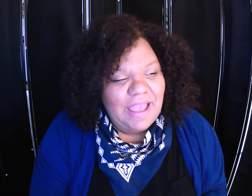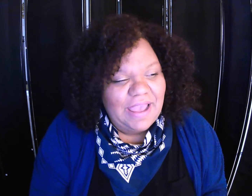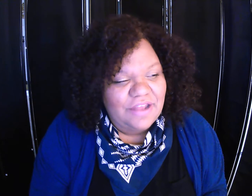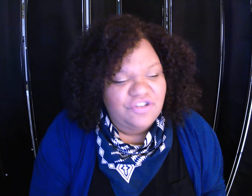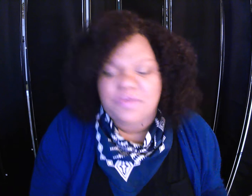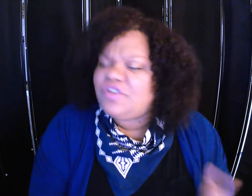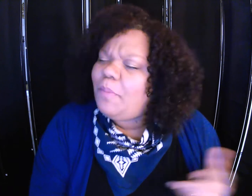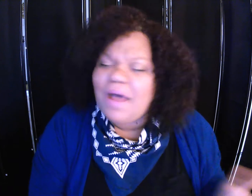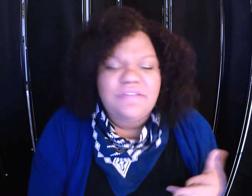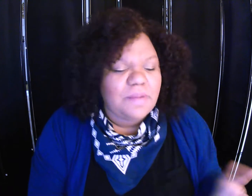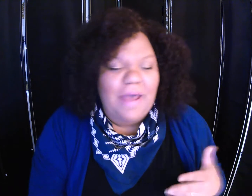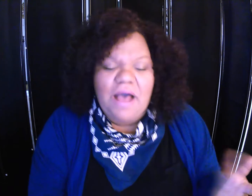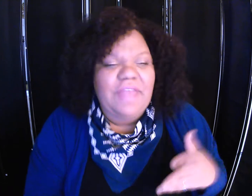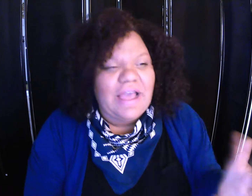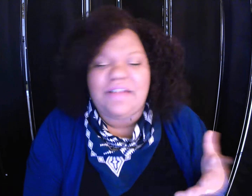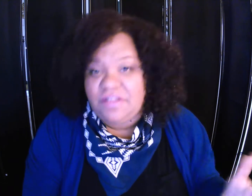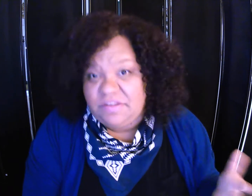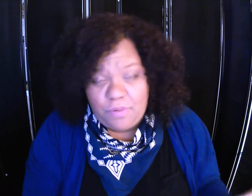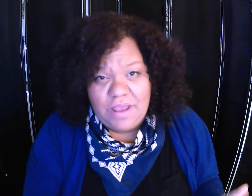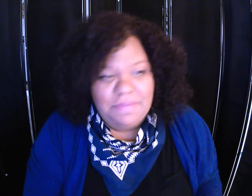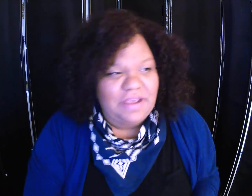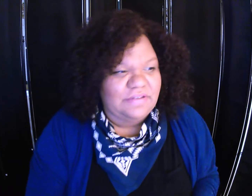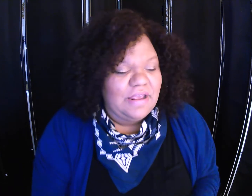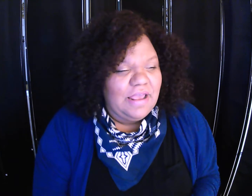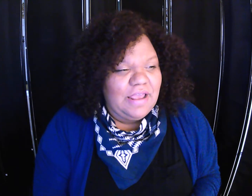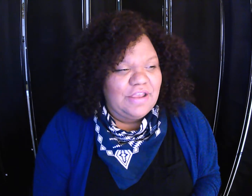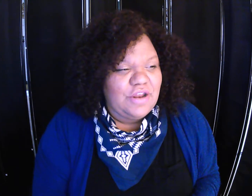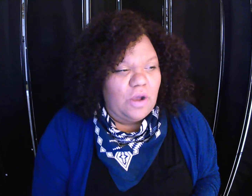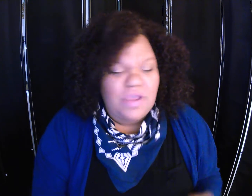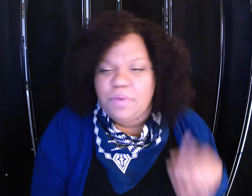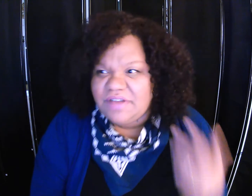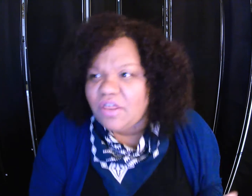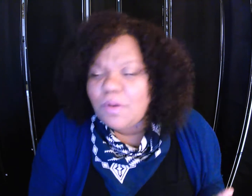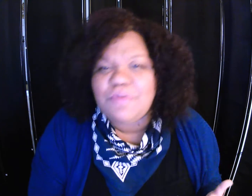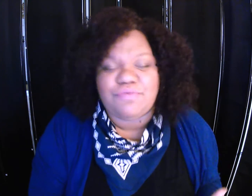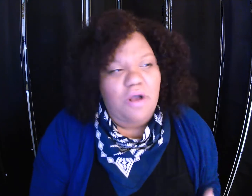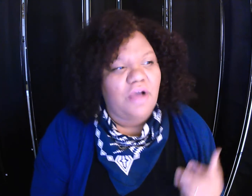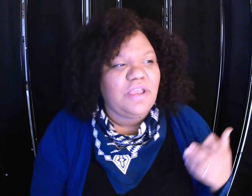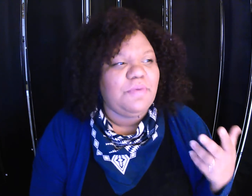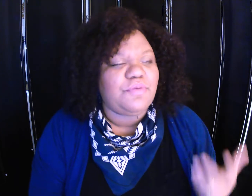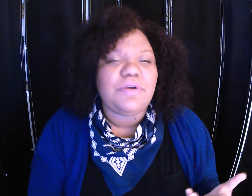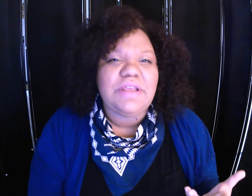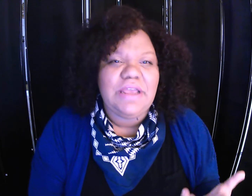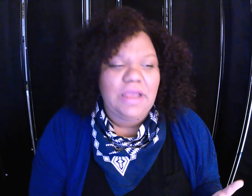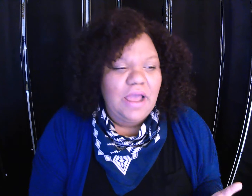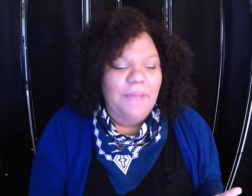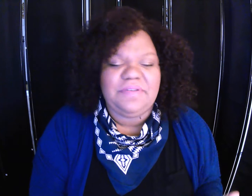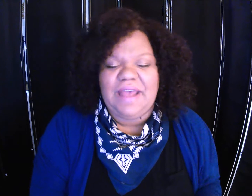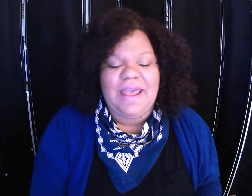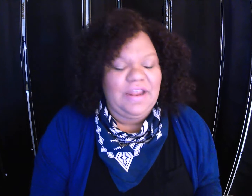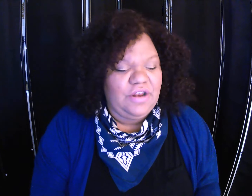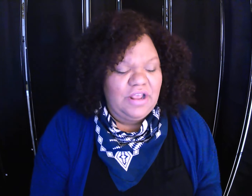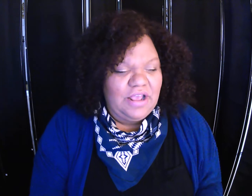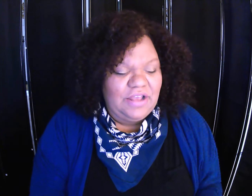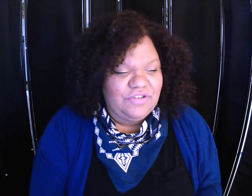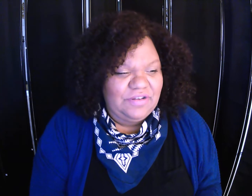And she was so puzzled about how they got to this point because, he wouldn't tell her what was wrong. He was really upset. And she